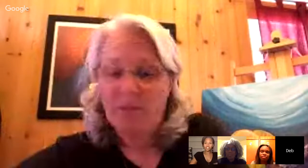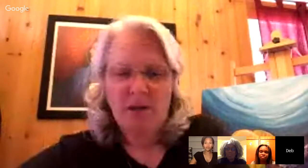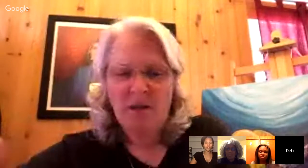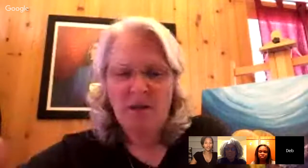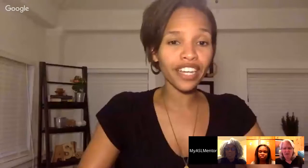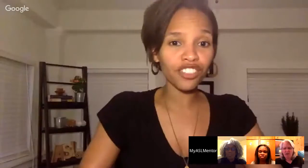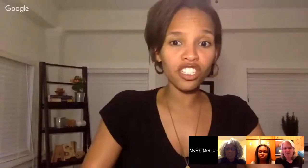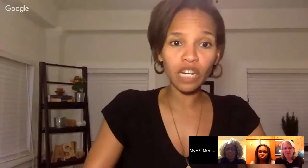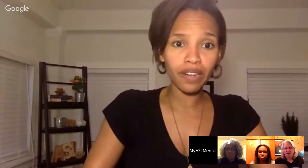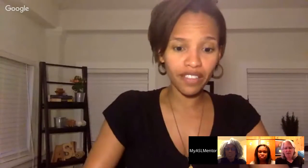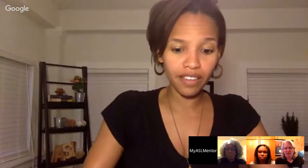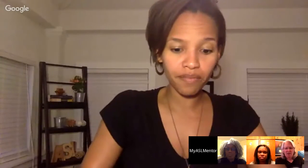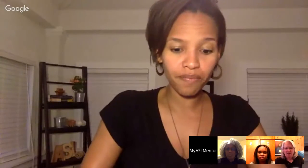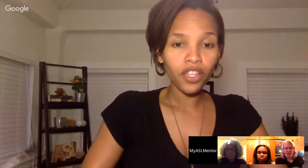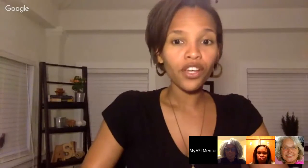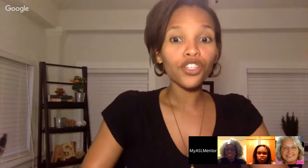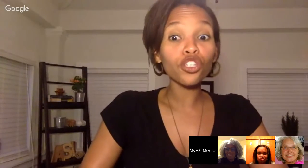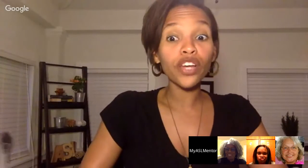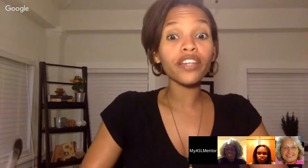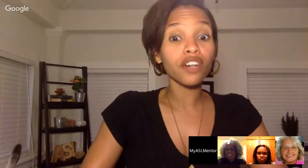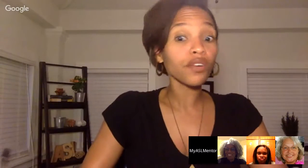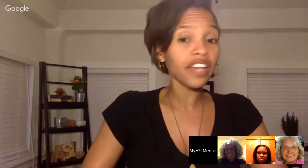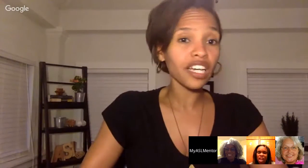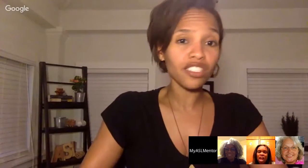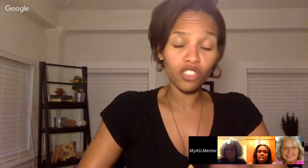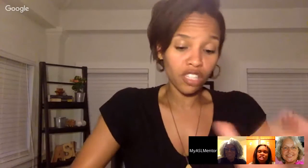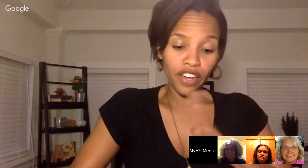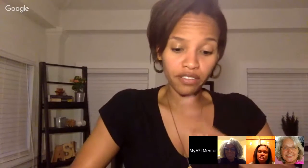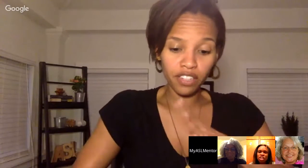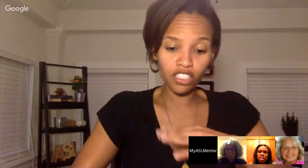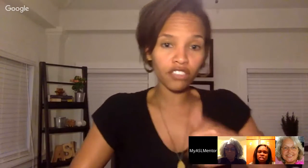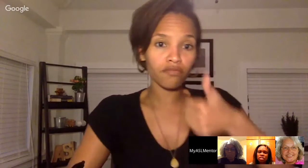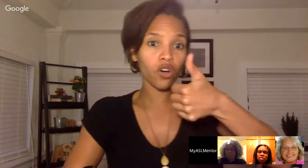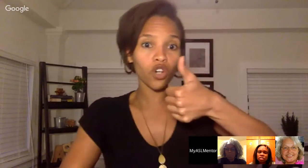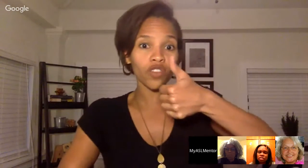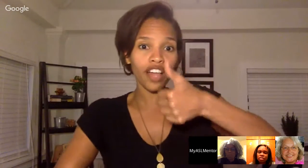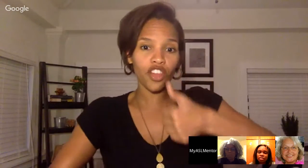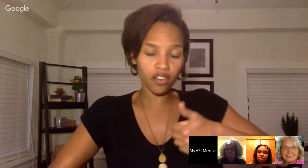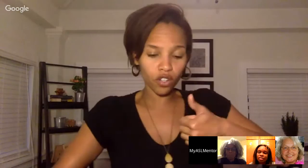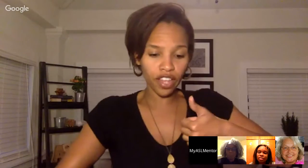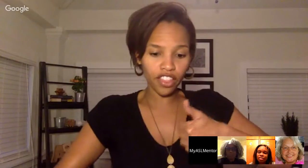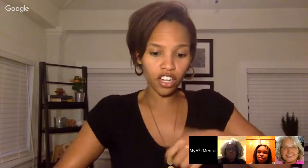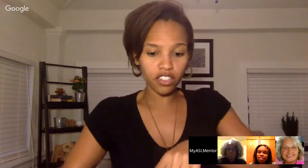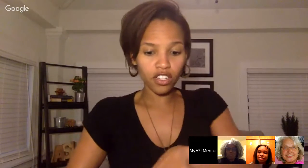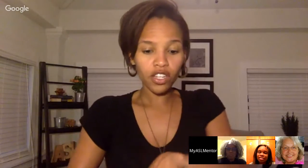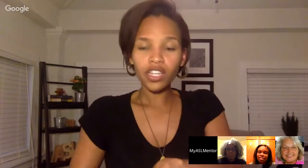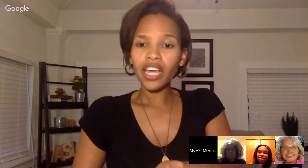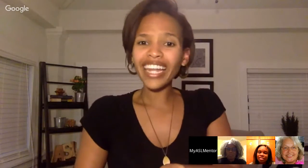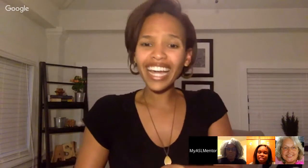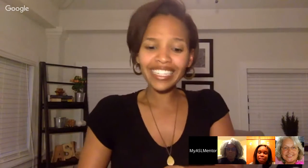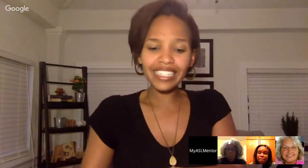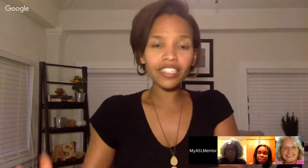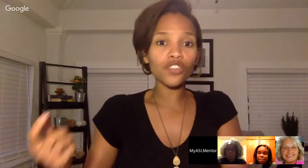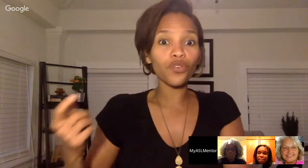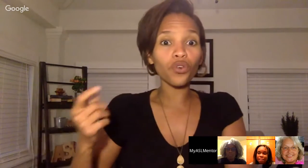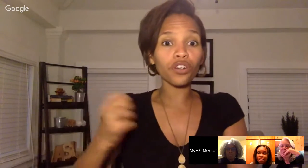this is the perfect section to talk about then. You change. Oh, that's fine. That's good. Hold that thought. Hold that thought. Any ideas